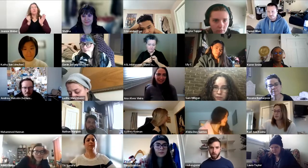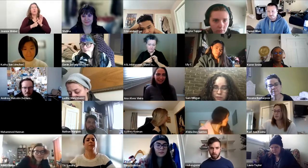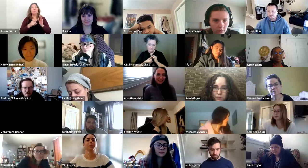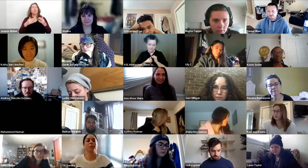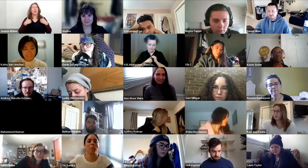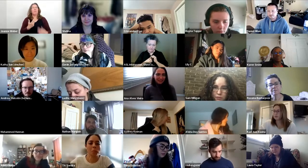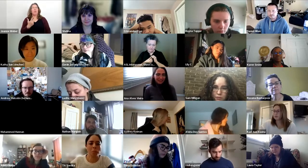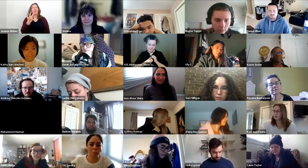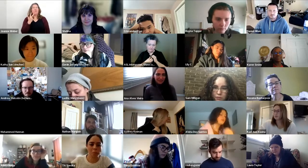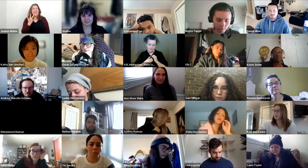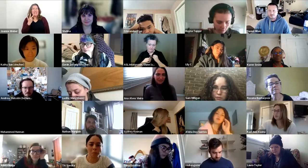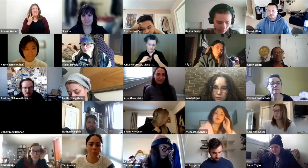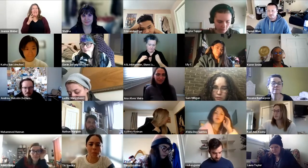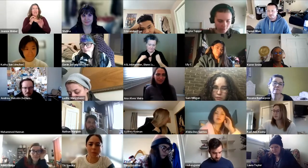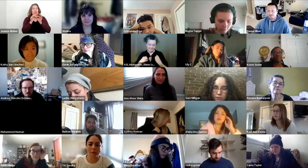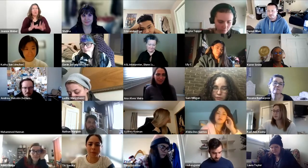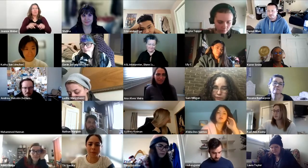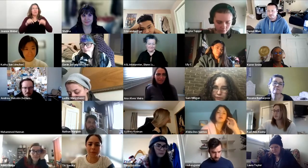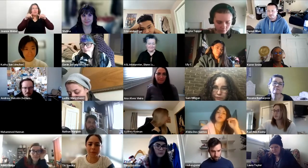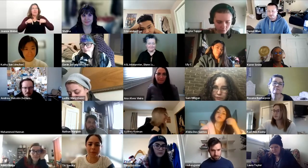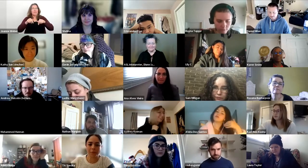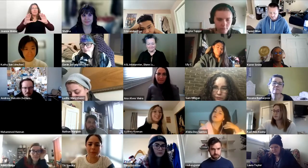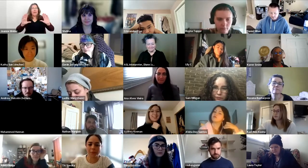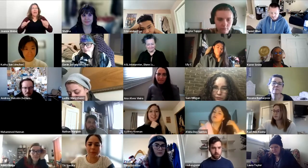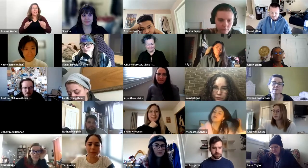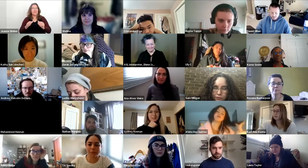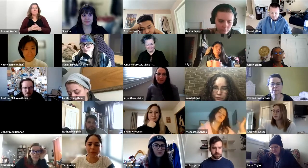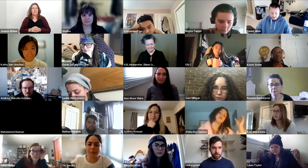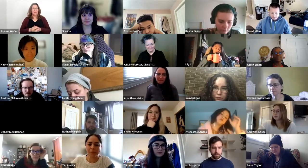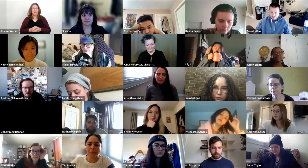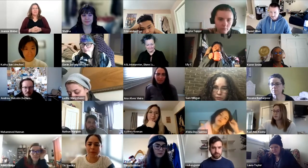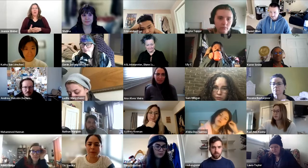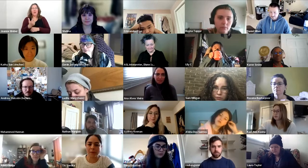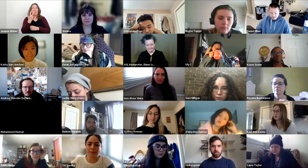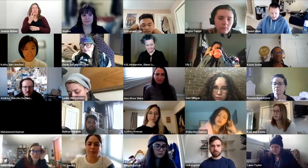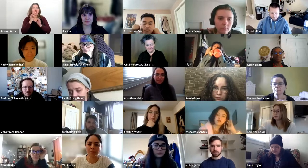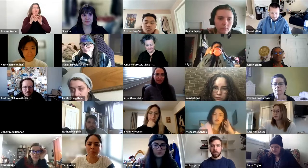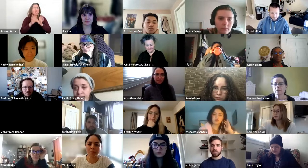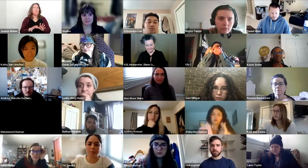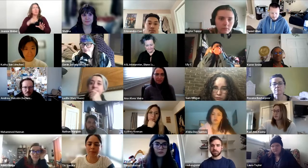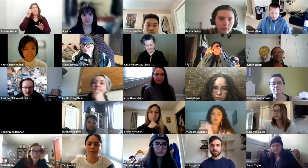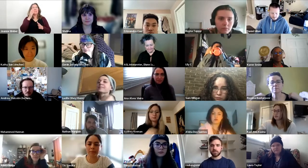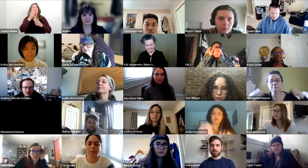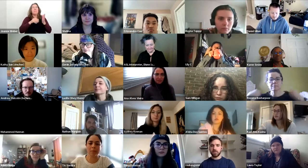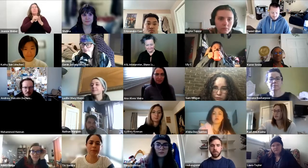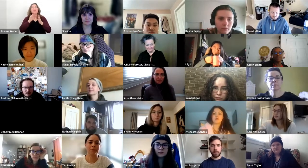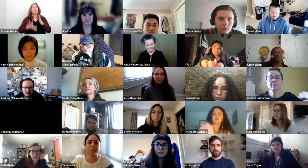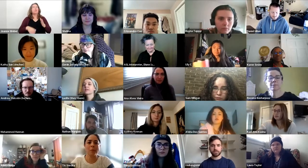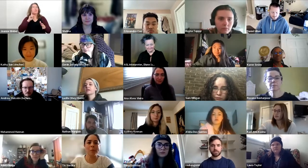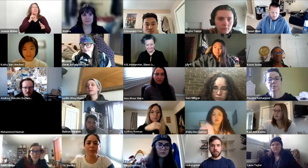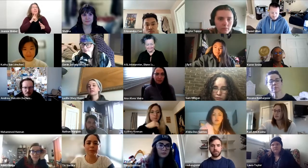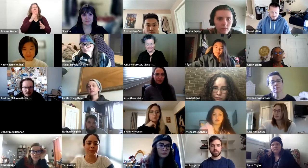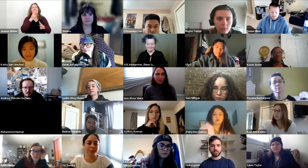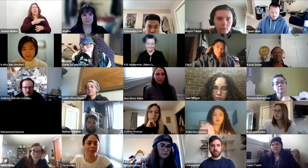I'm going to talk a little bit now about the interpreting services for this class. We have 3 interpreters.